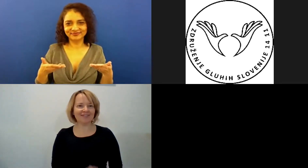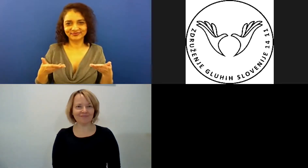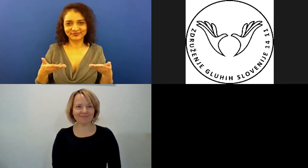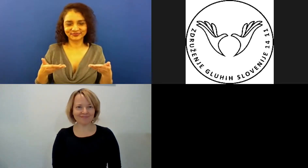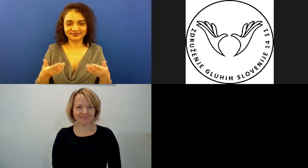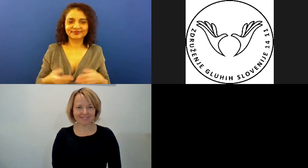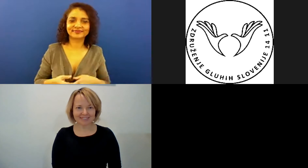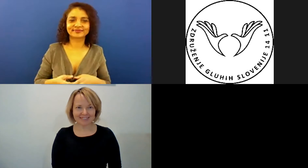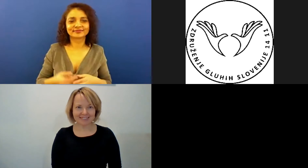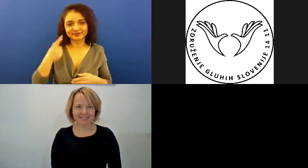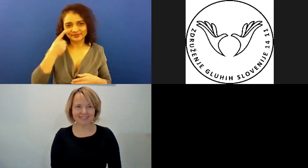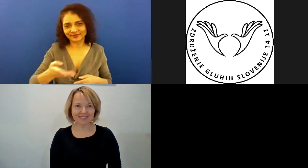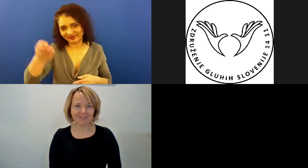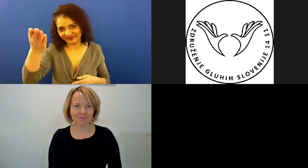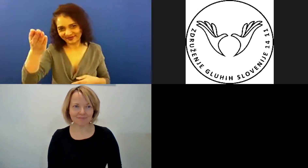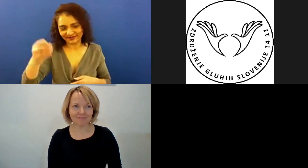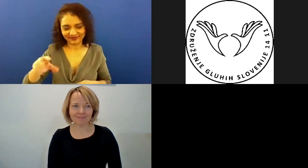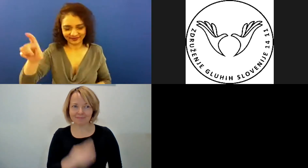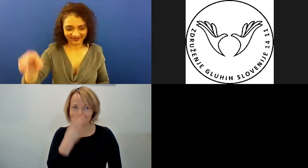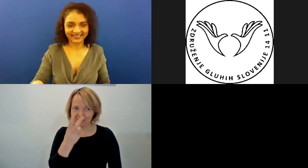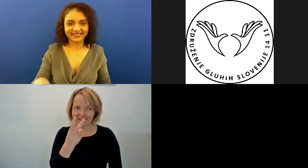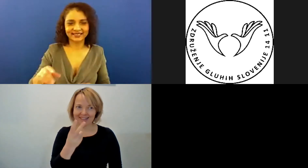So again, welcome.